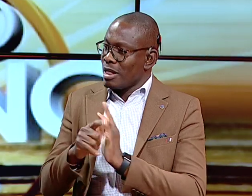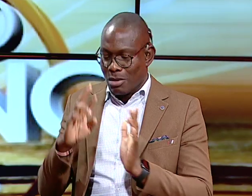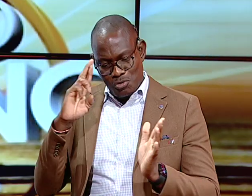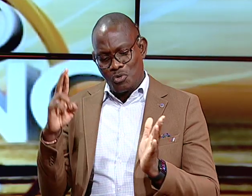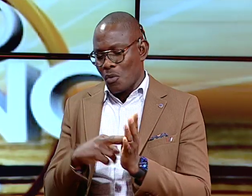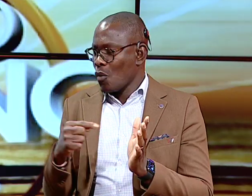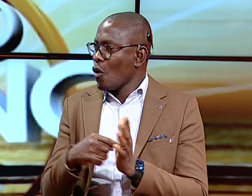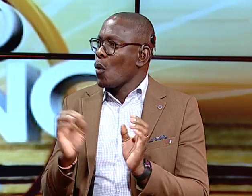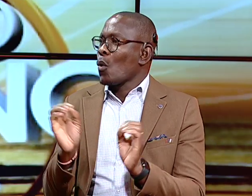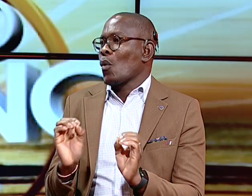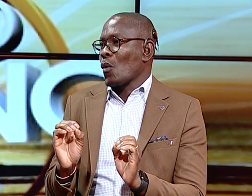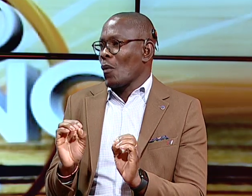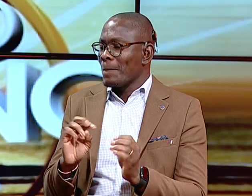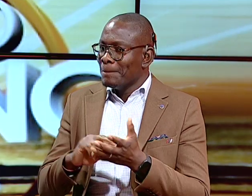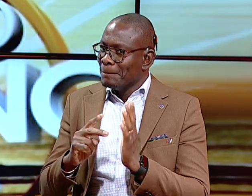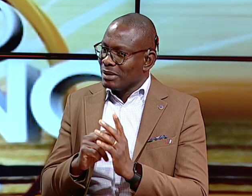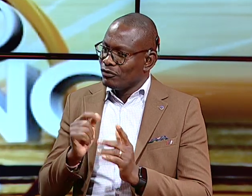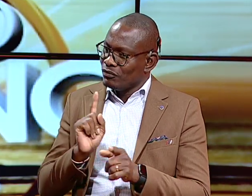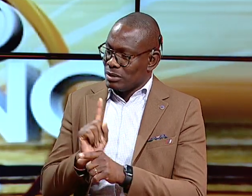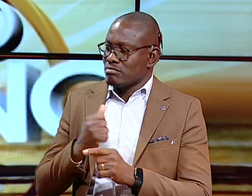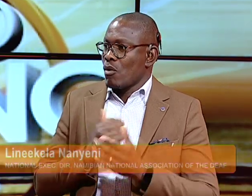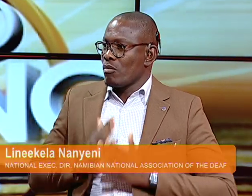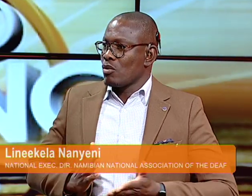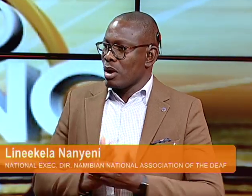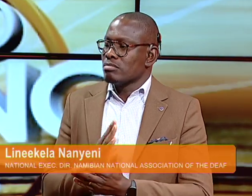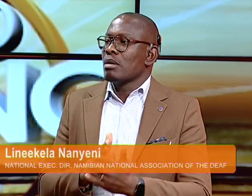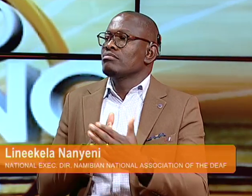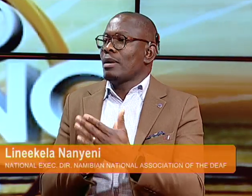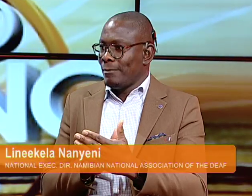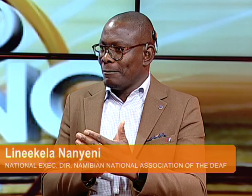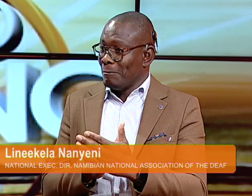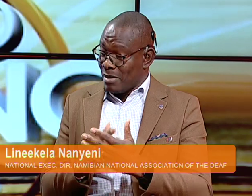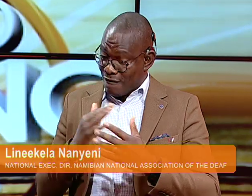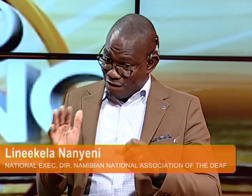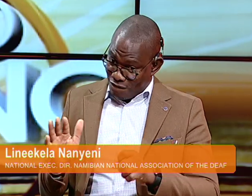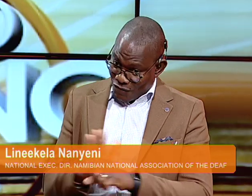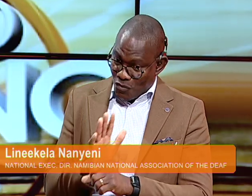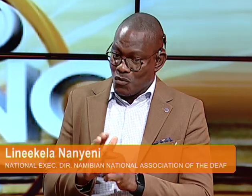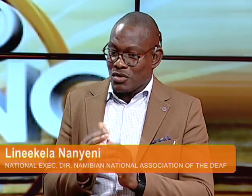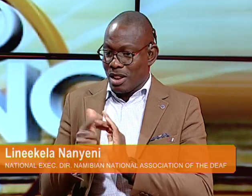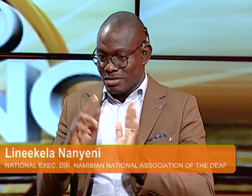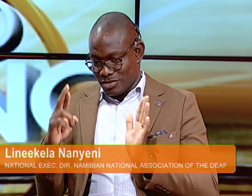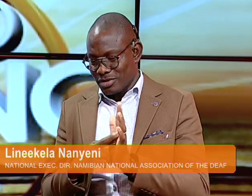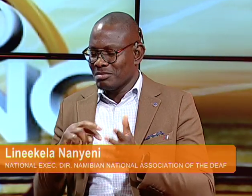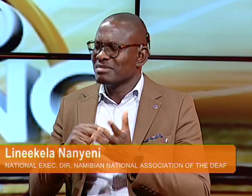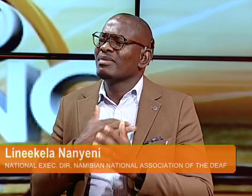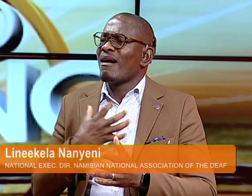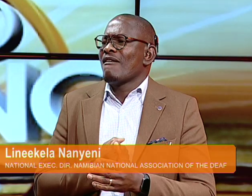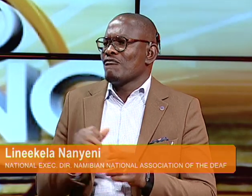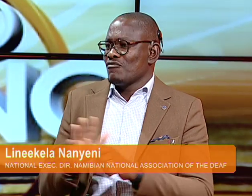So Namibian Sign Language has not been recognized. So that's our human rights that needs to be recognized, that we can have